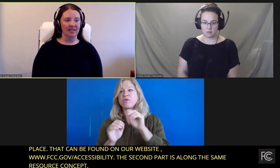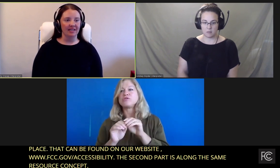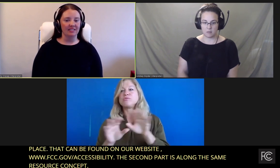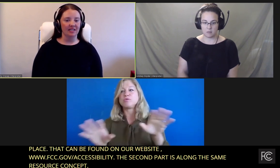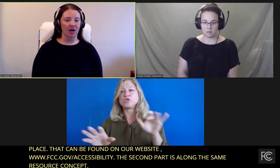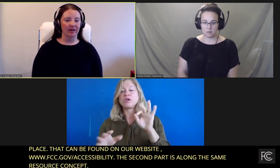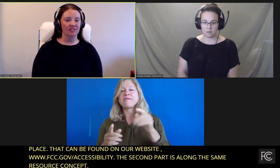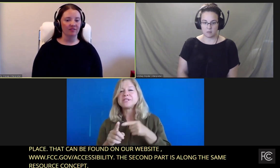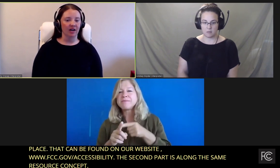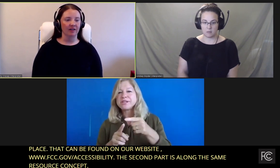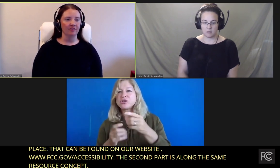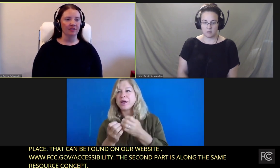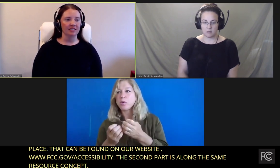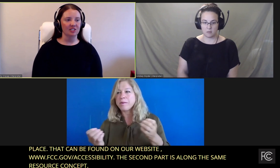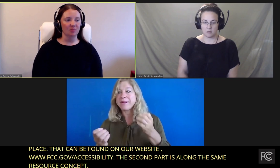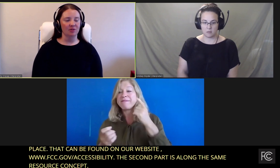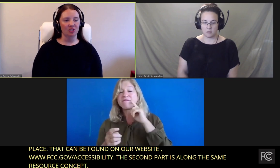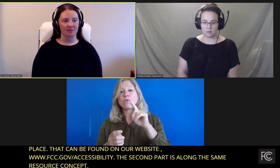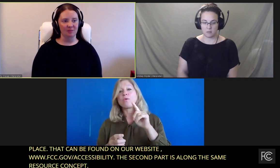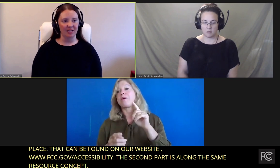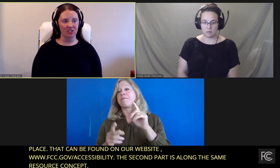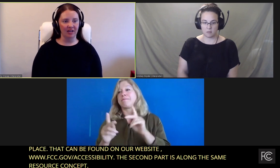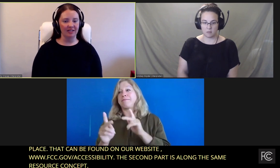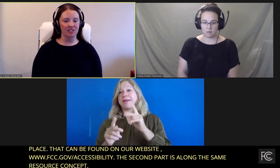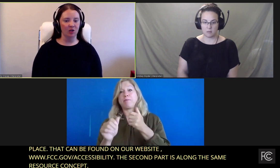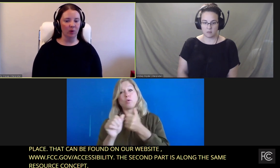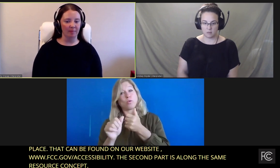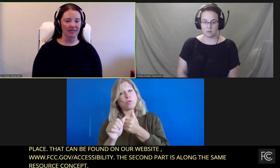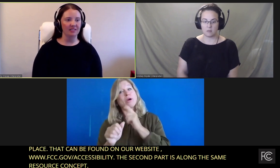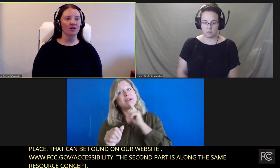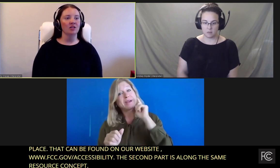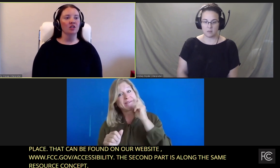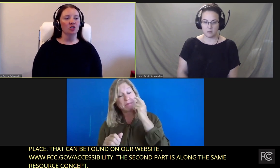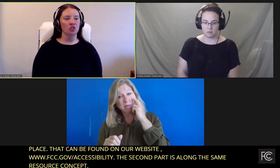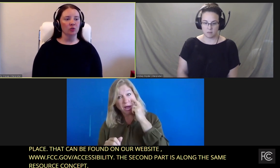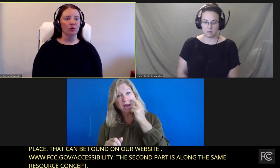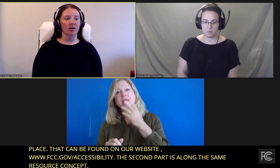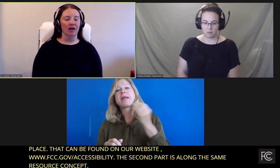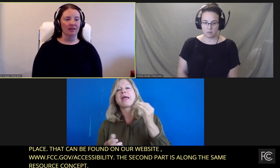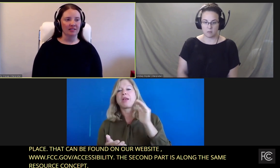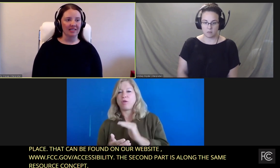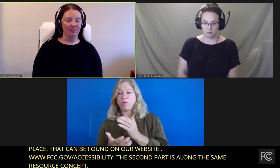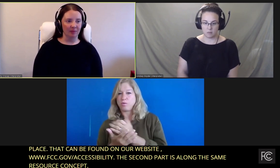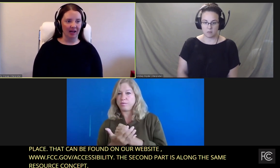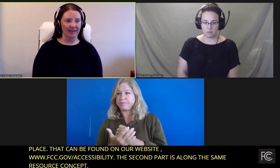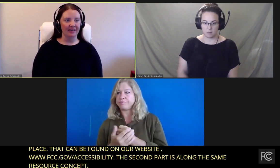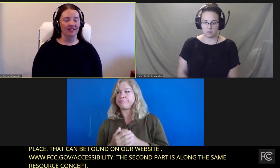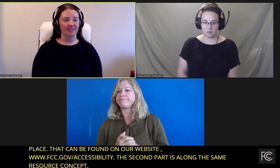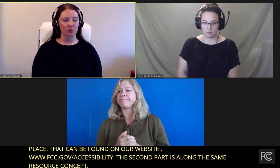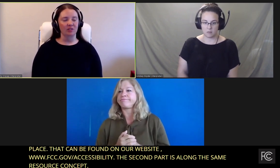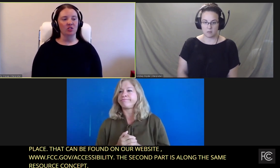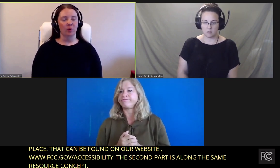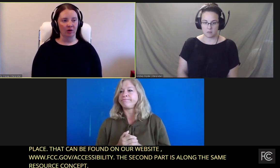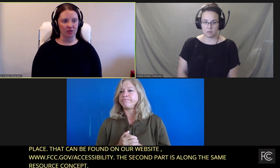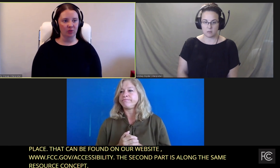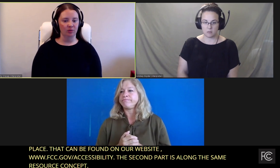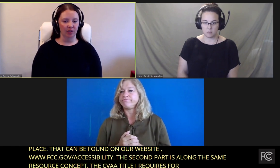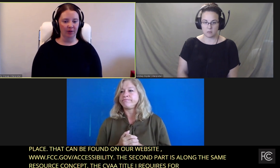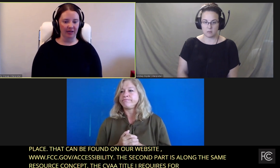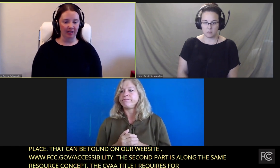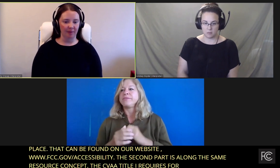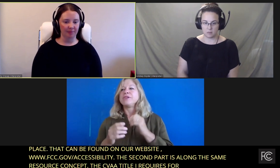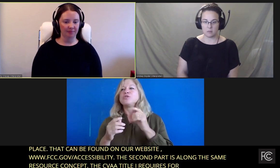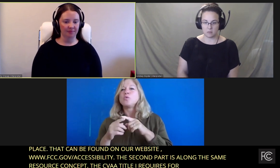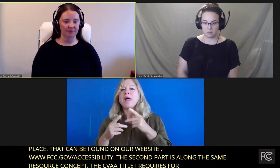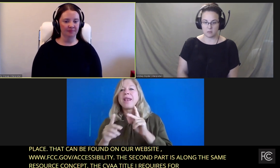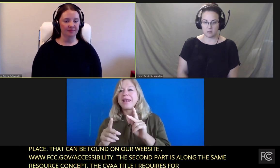the interstate TRS fund for the distribution of specialized equipment to deaf-blind individuals who are also